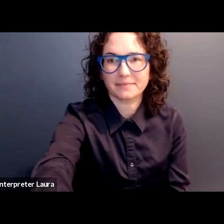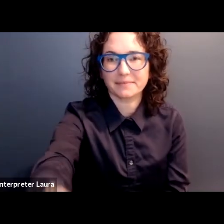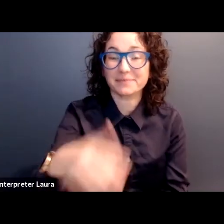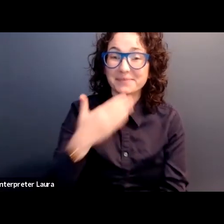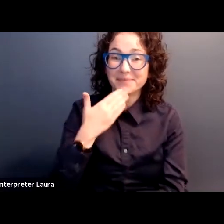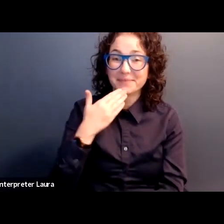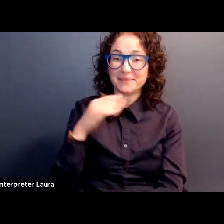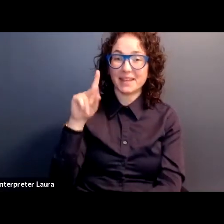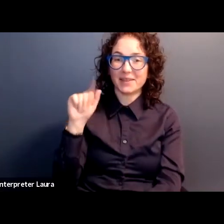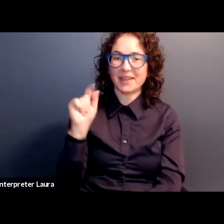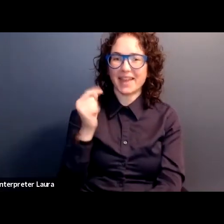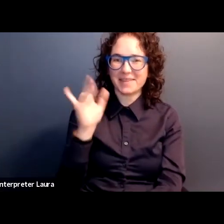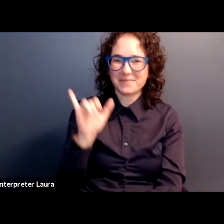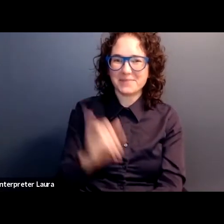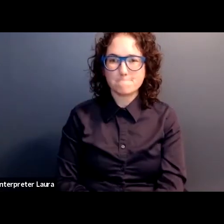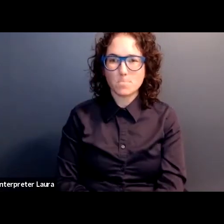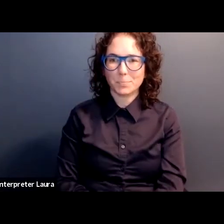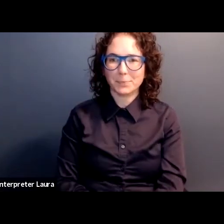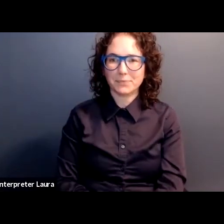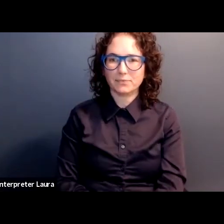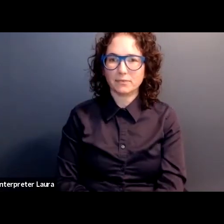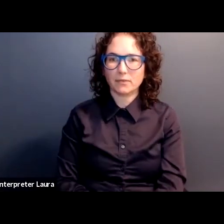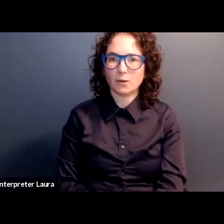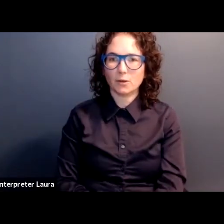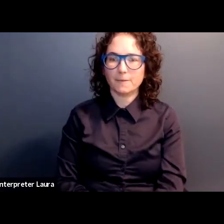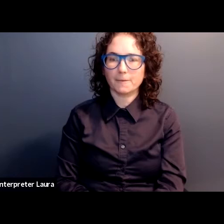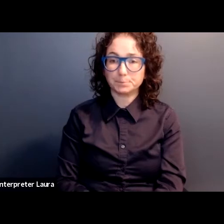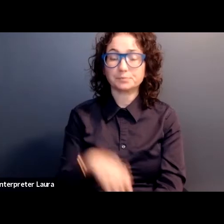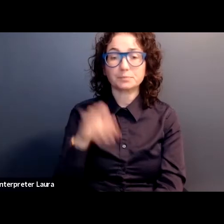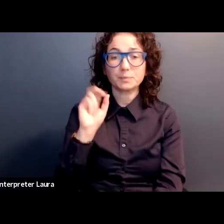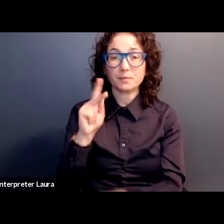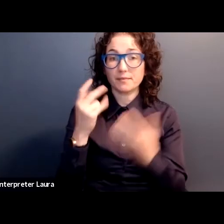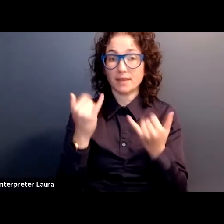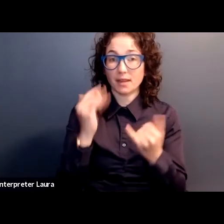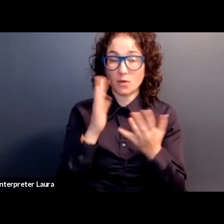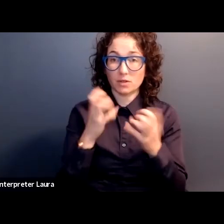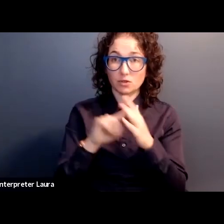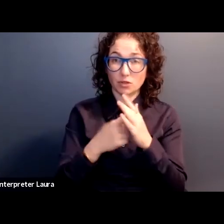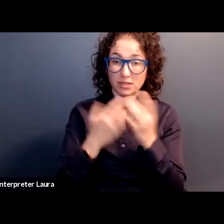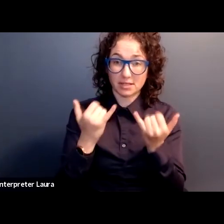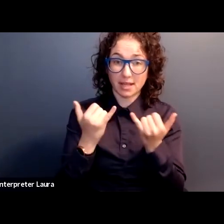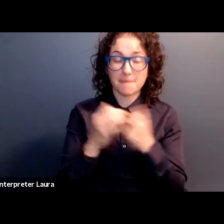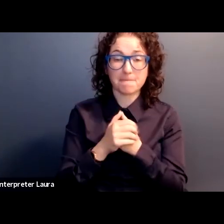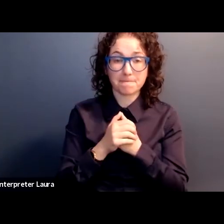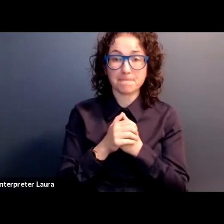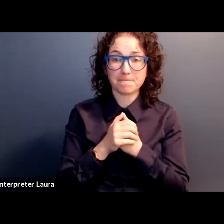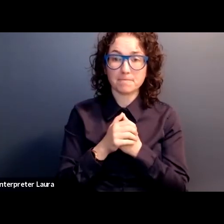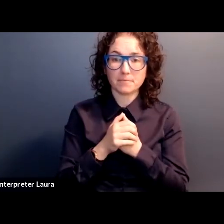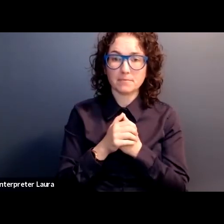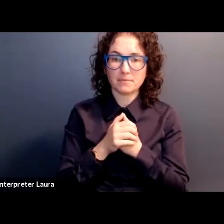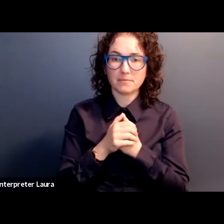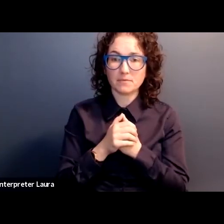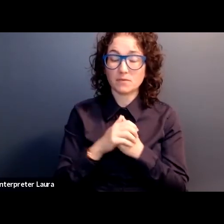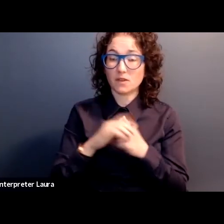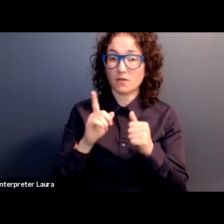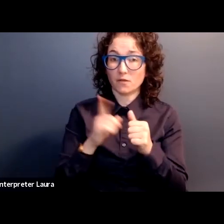Thank you so much, Kathy. So with that introduction, I'd like to start off today We will begin by